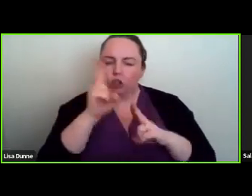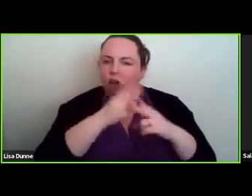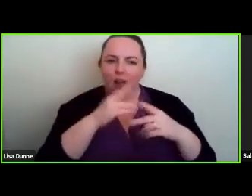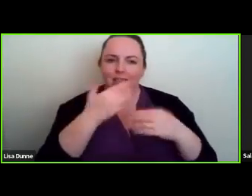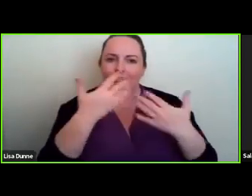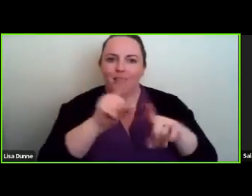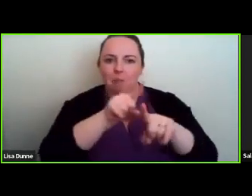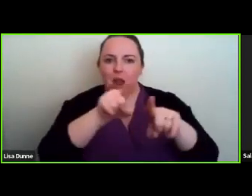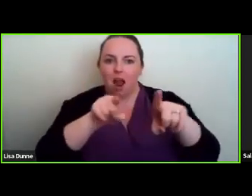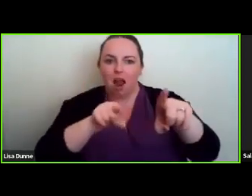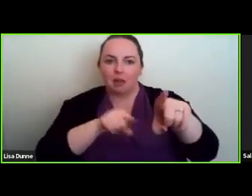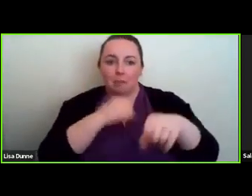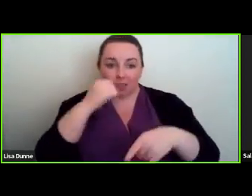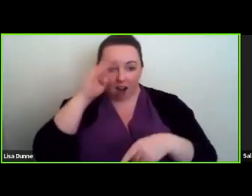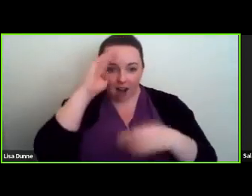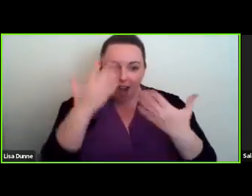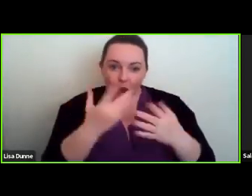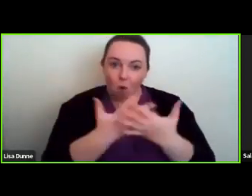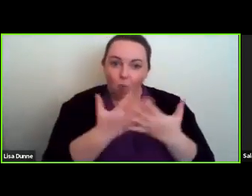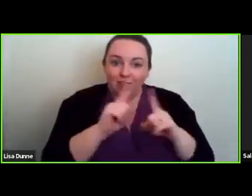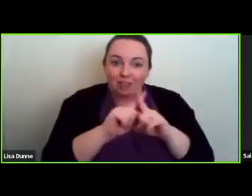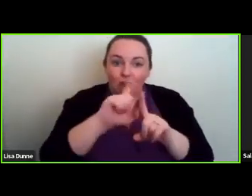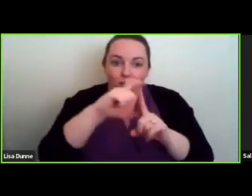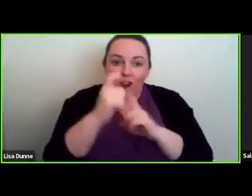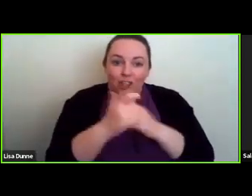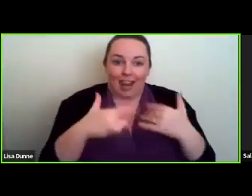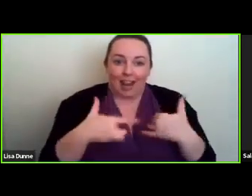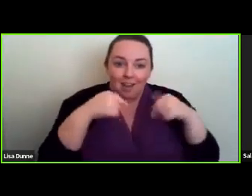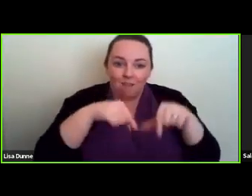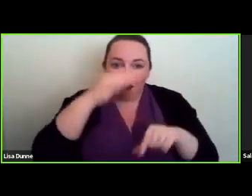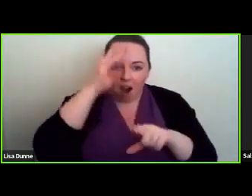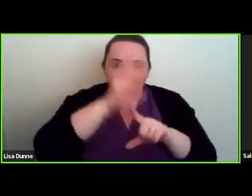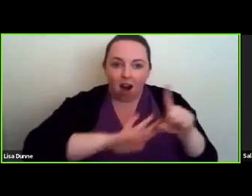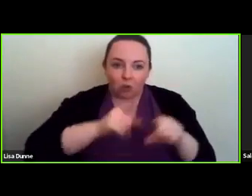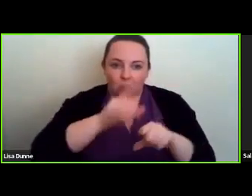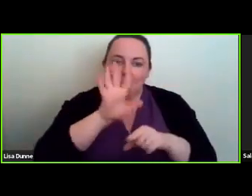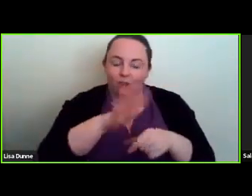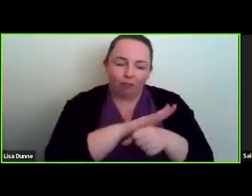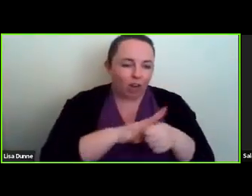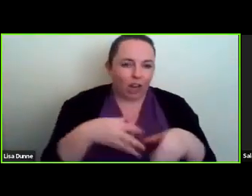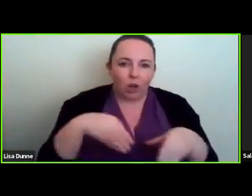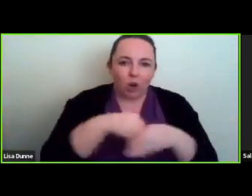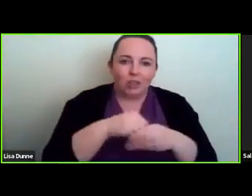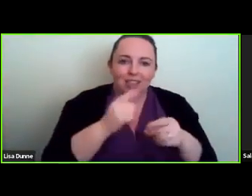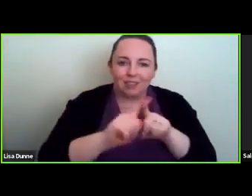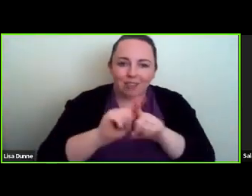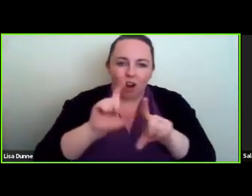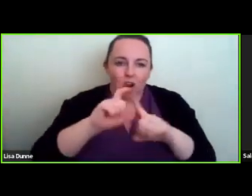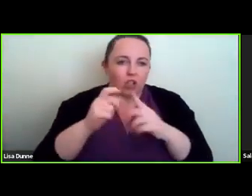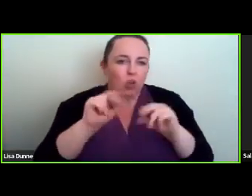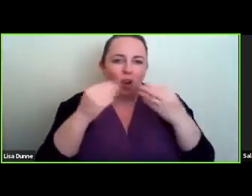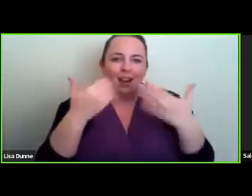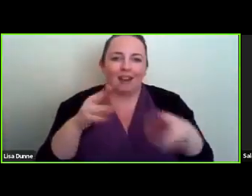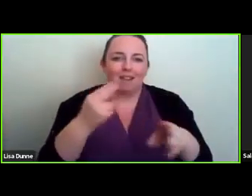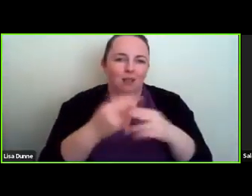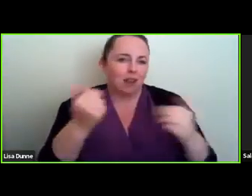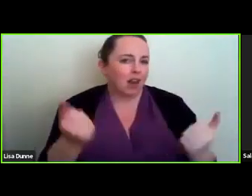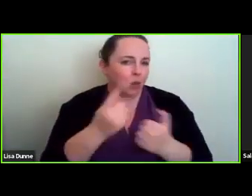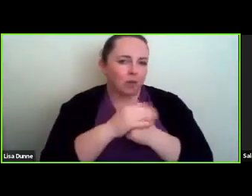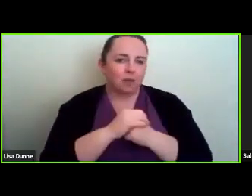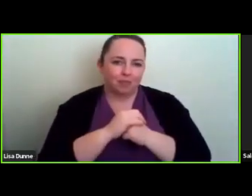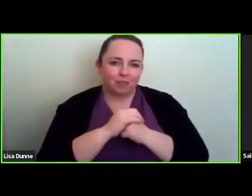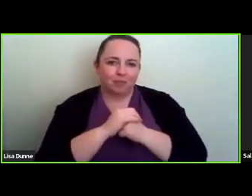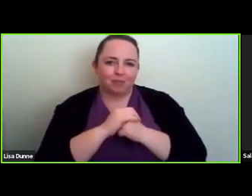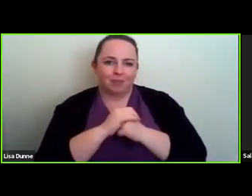become a multicultural country or society, and that we really need to be inclusive and not to leave anybody behind. George